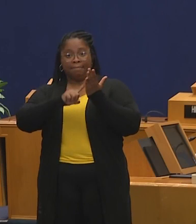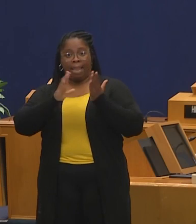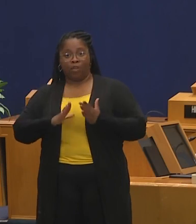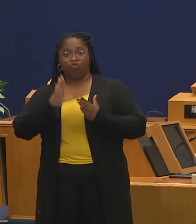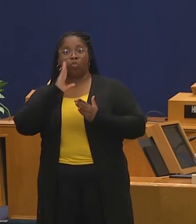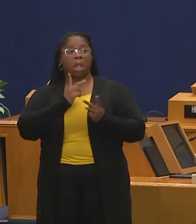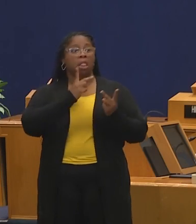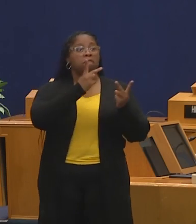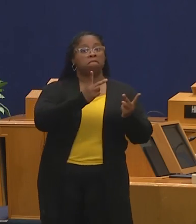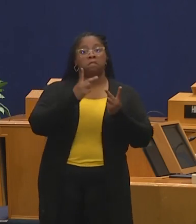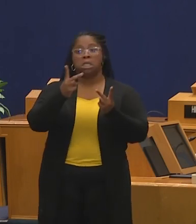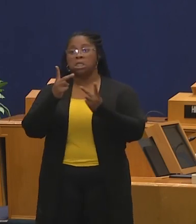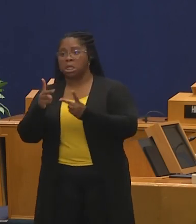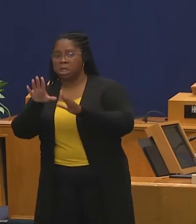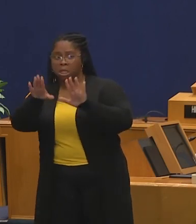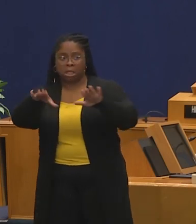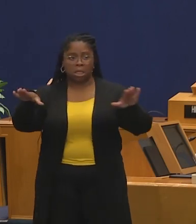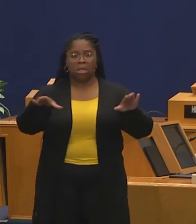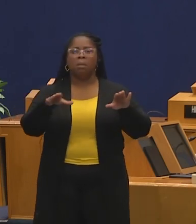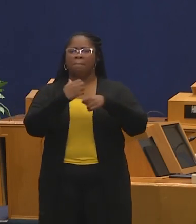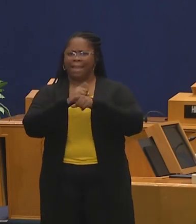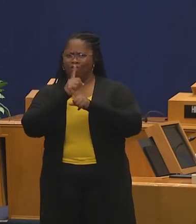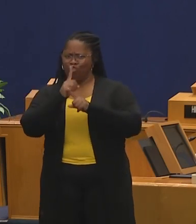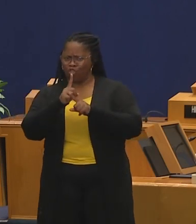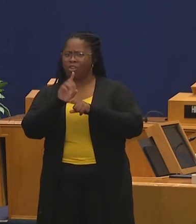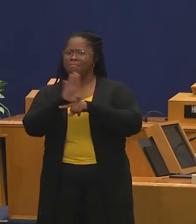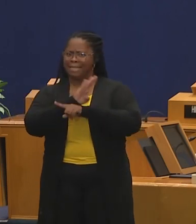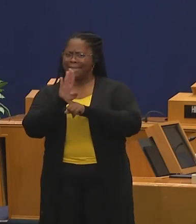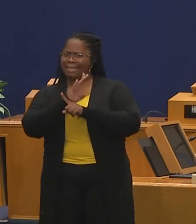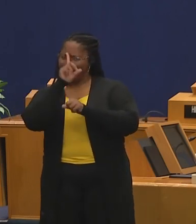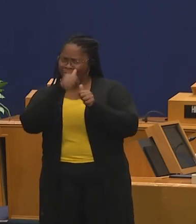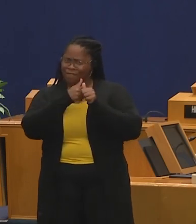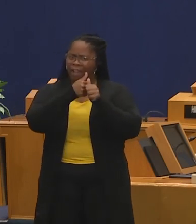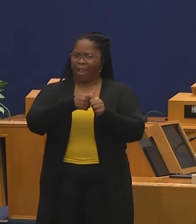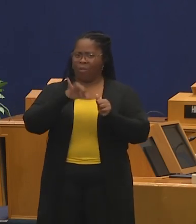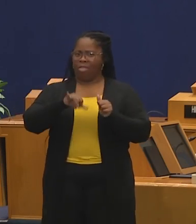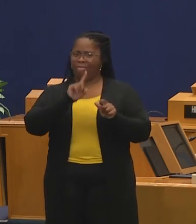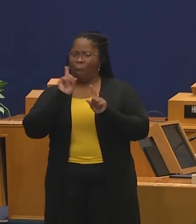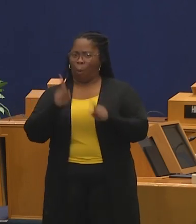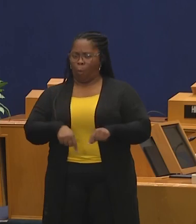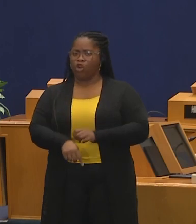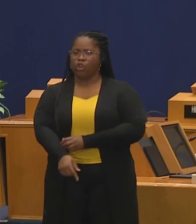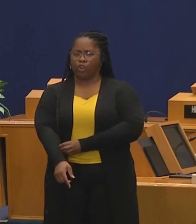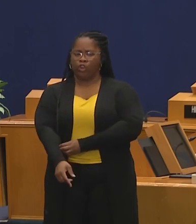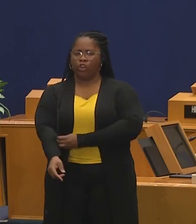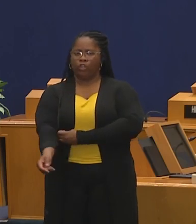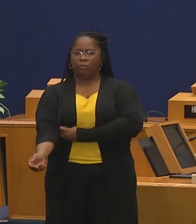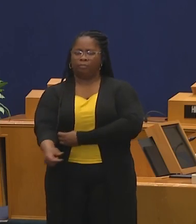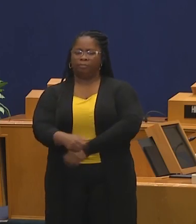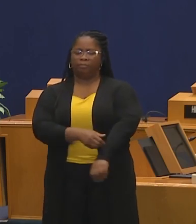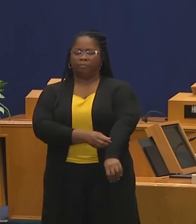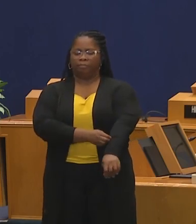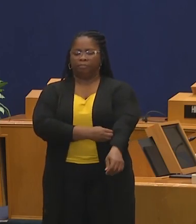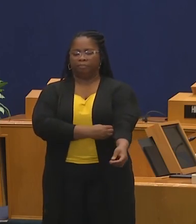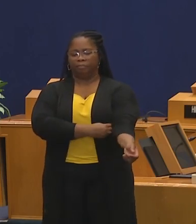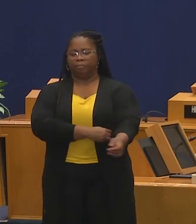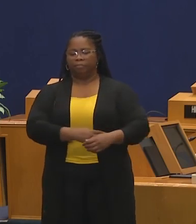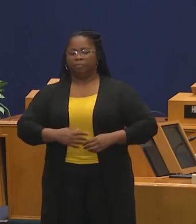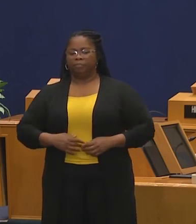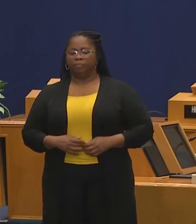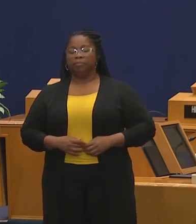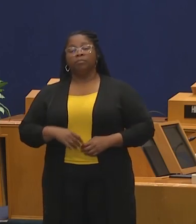businesses understand and come into compliance with the order. The order for providing employees